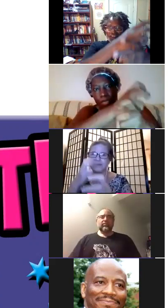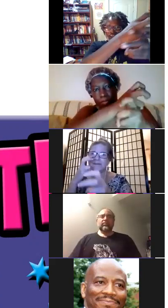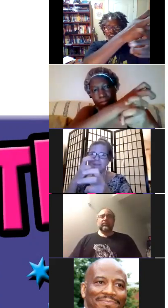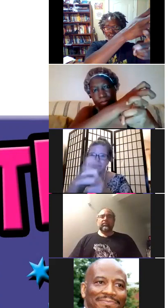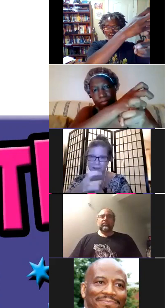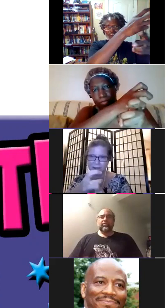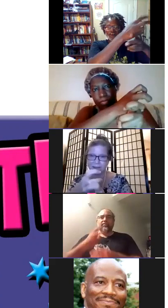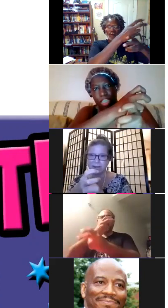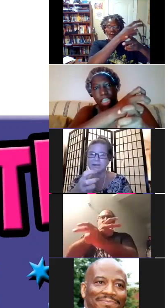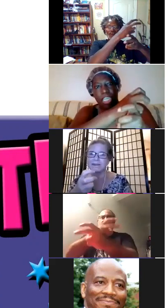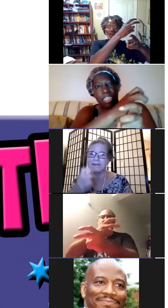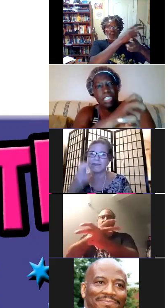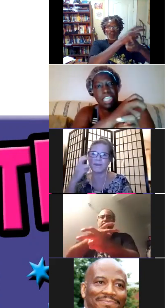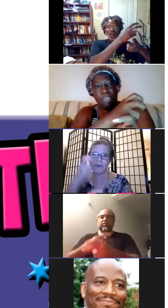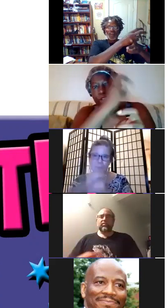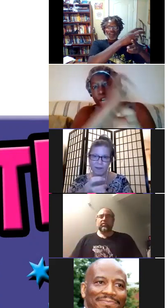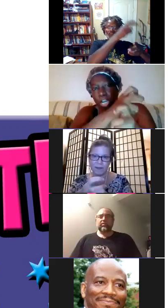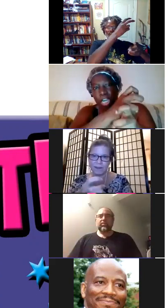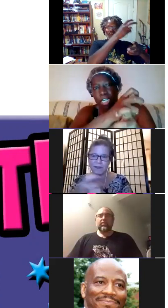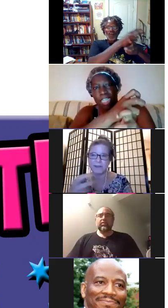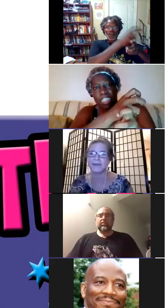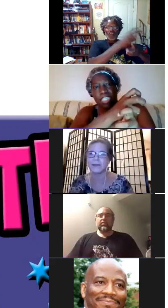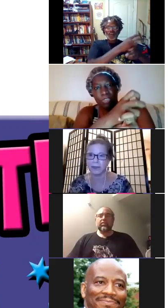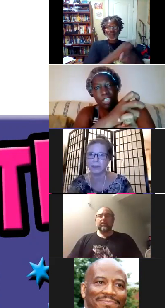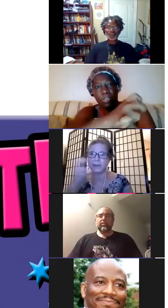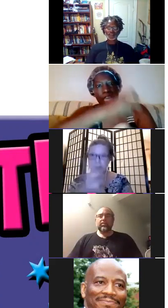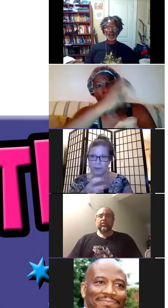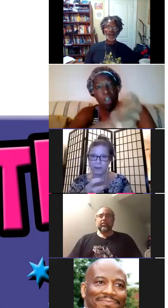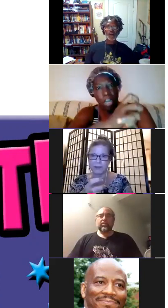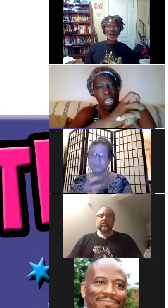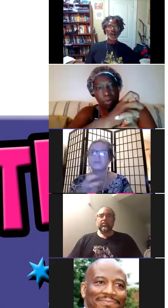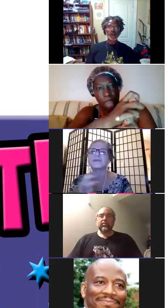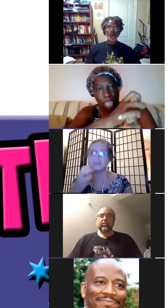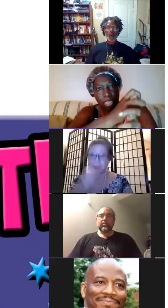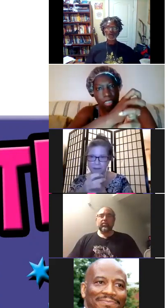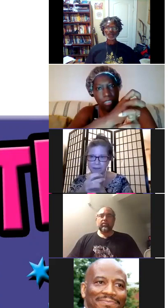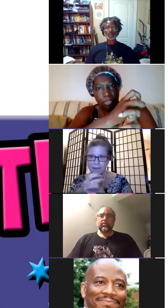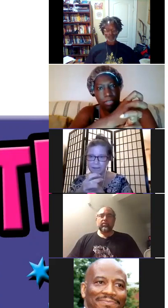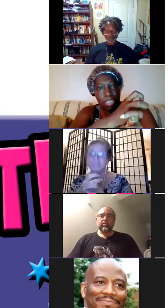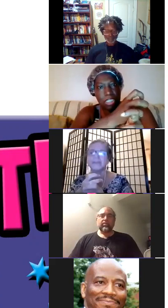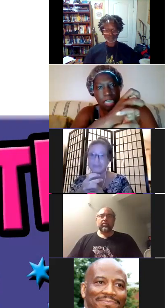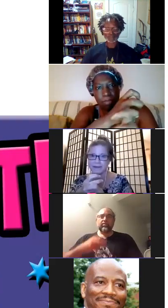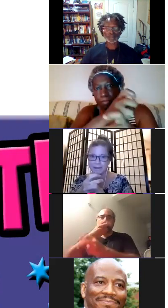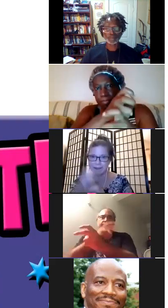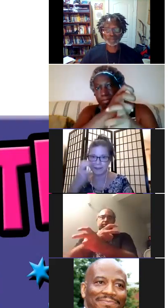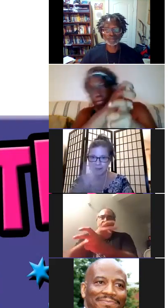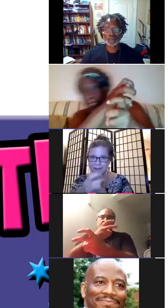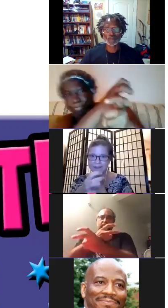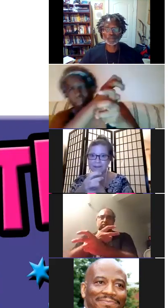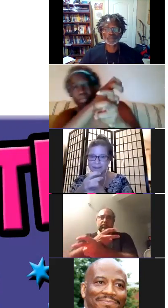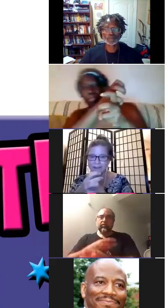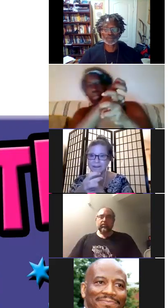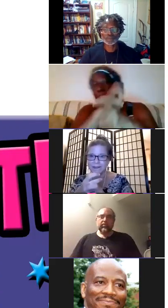hard. It's the same for hard as in difficult and hard like a rock. It's the same.